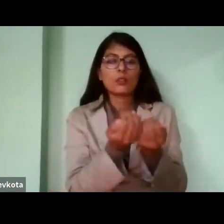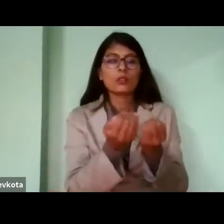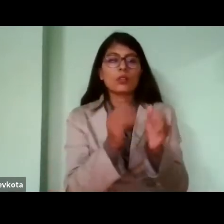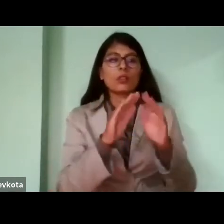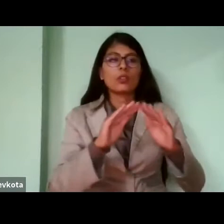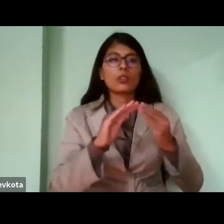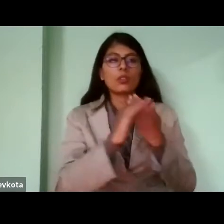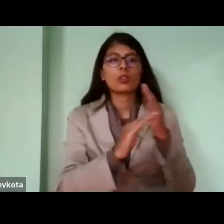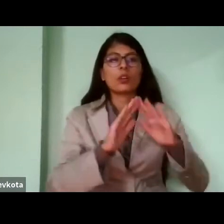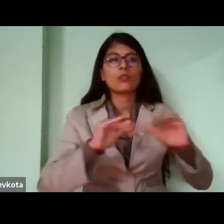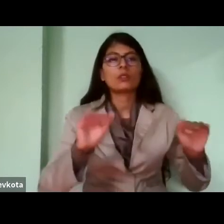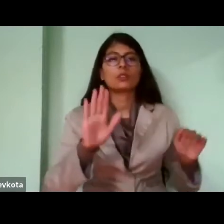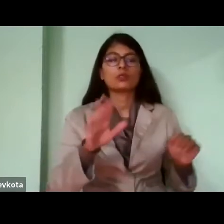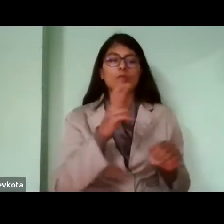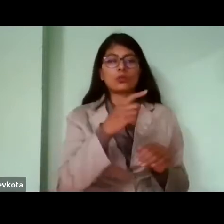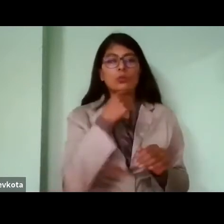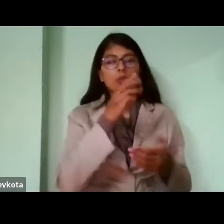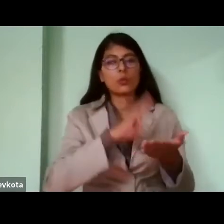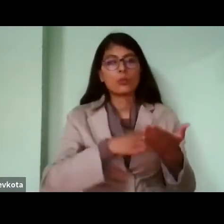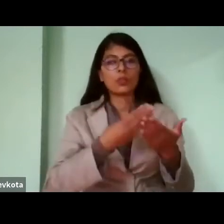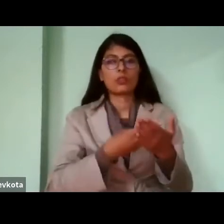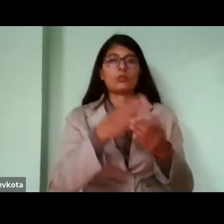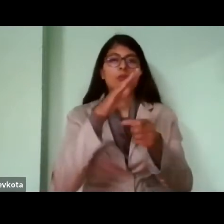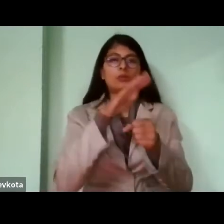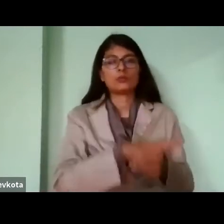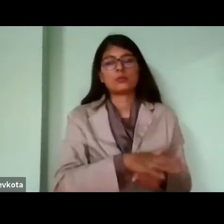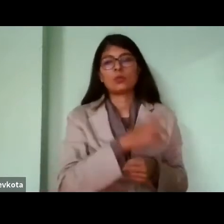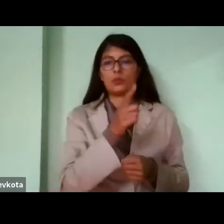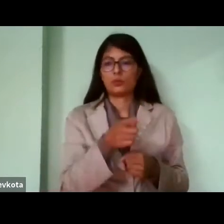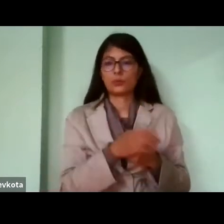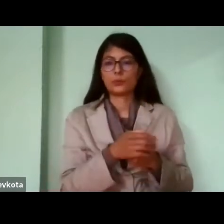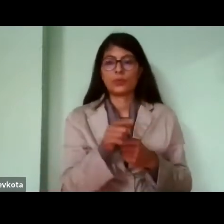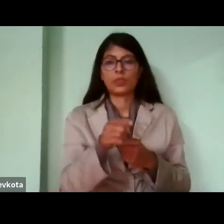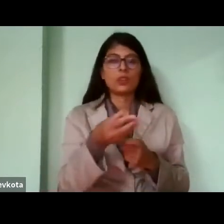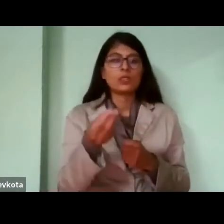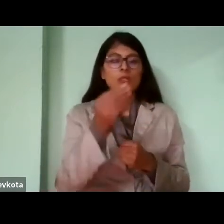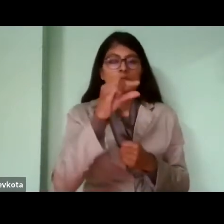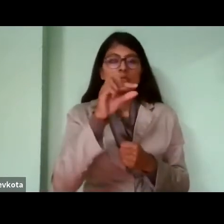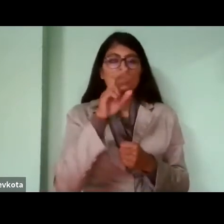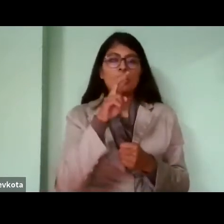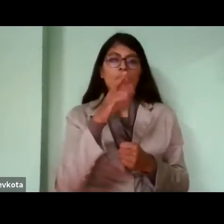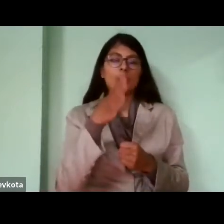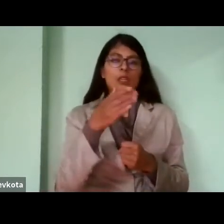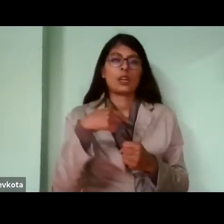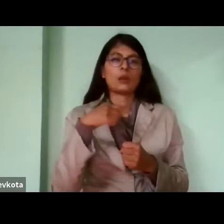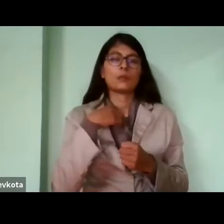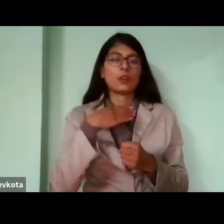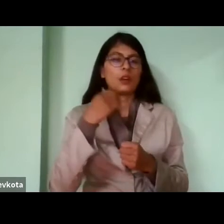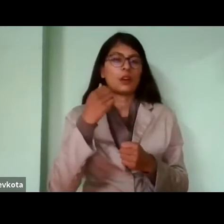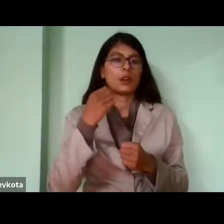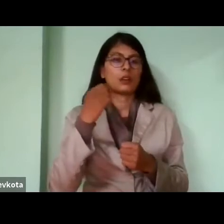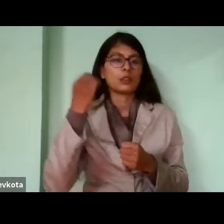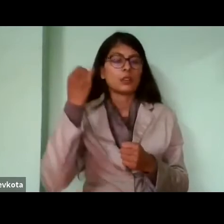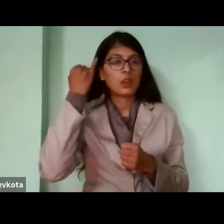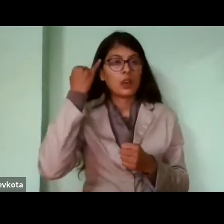discrimination is. The very general recommendation has chosen an ideological position that